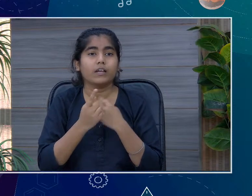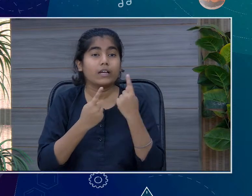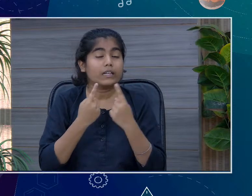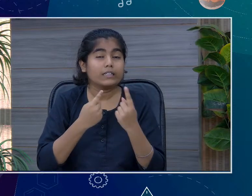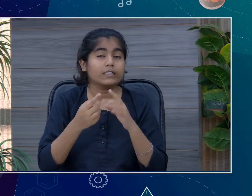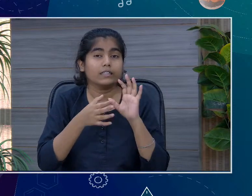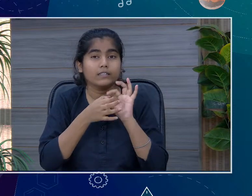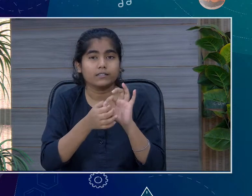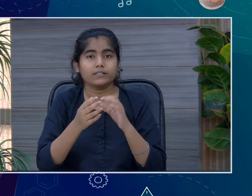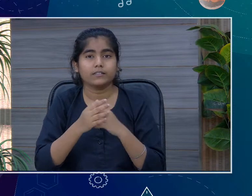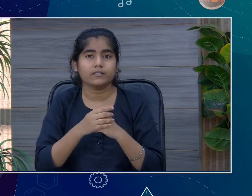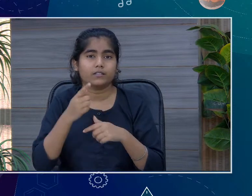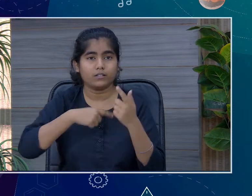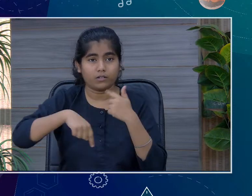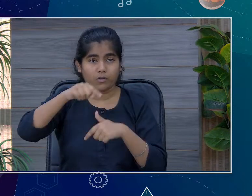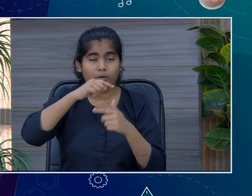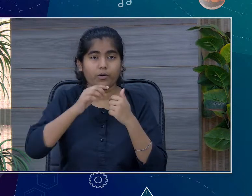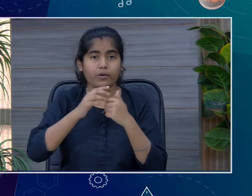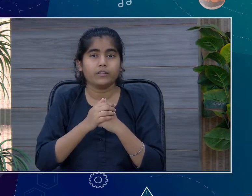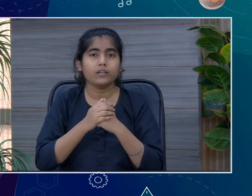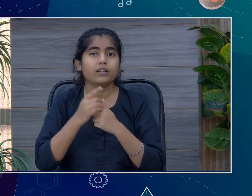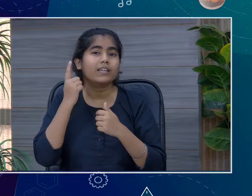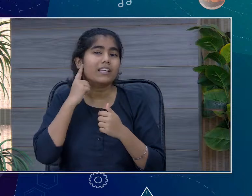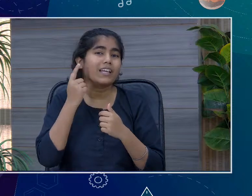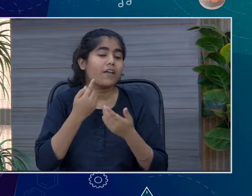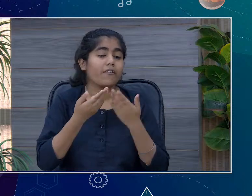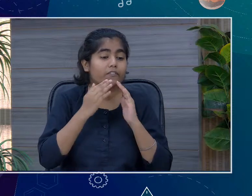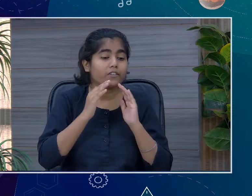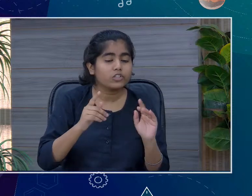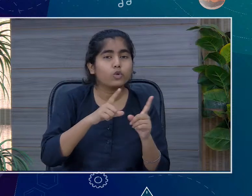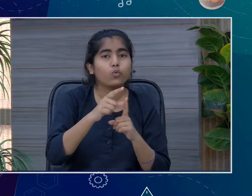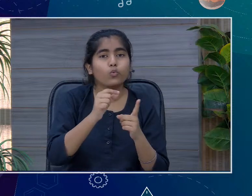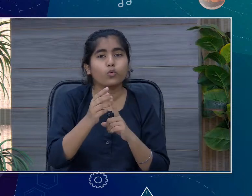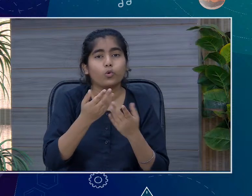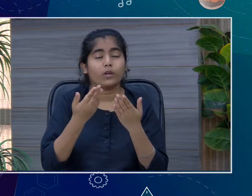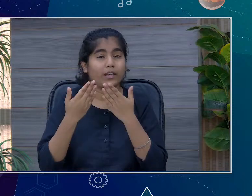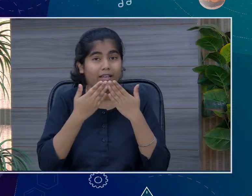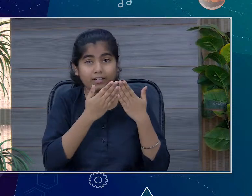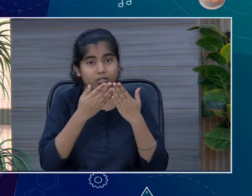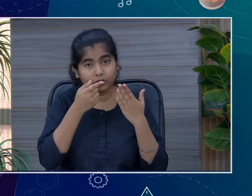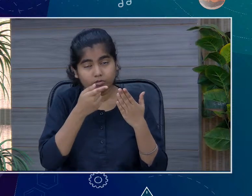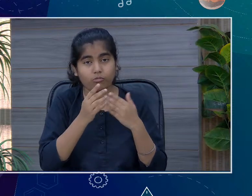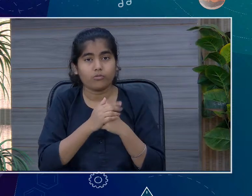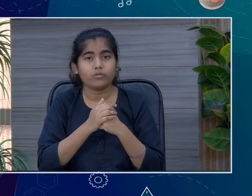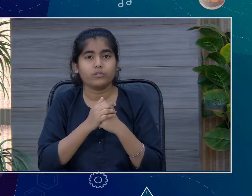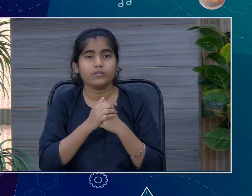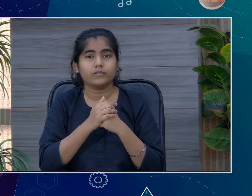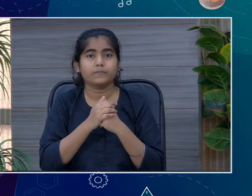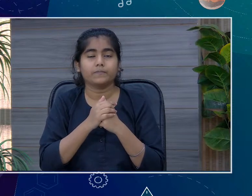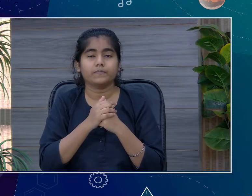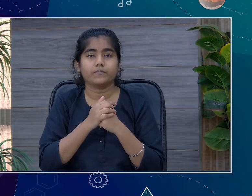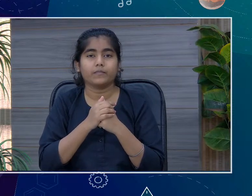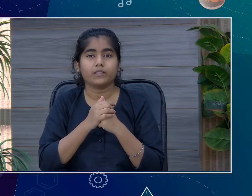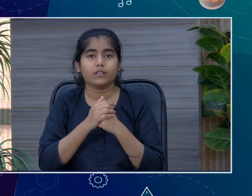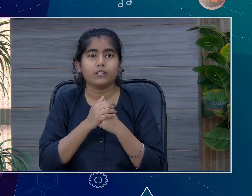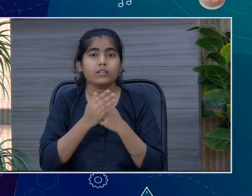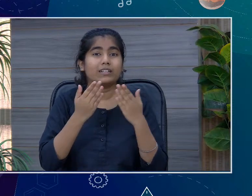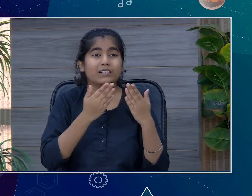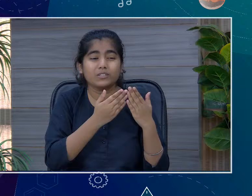did mention you the challenges faced by a deaf child when the school does not have